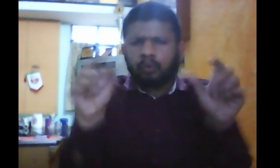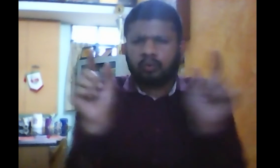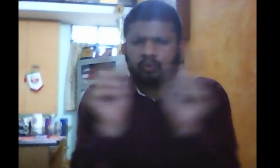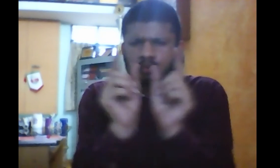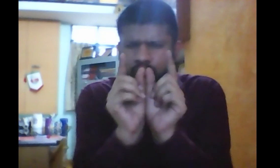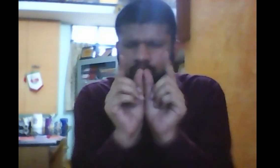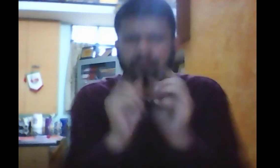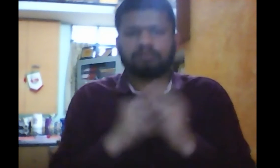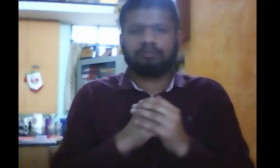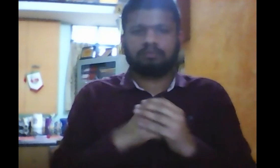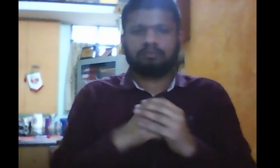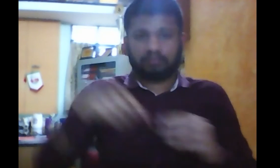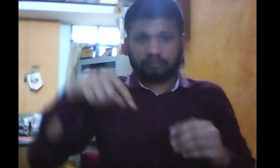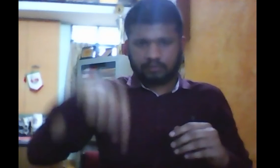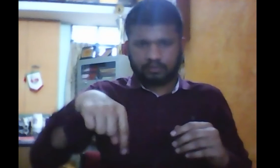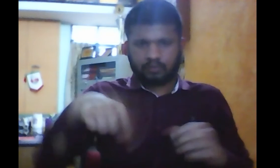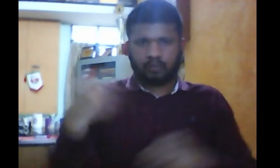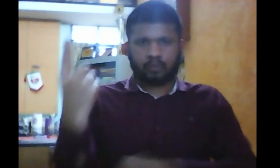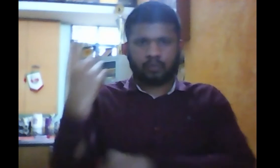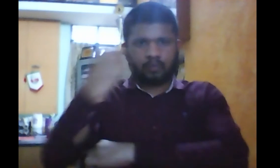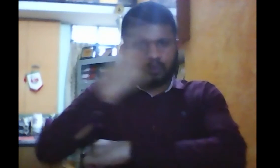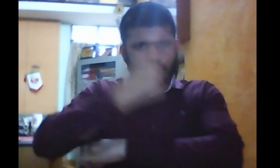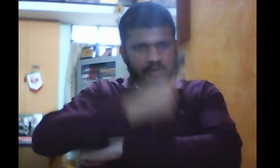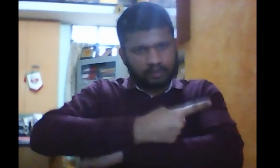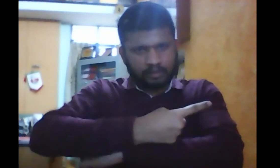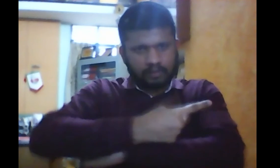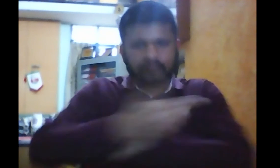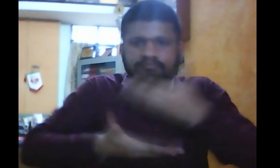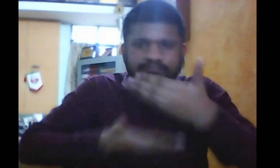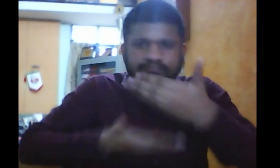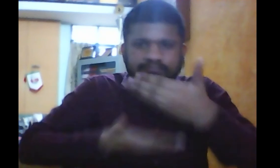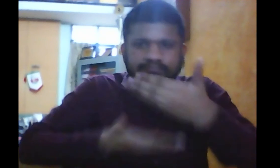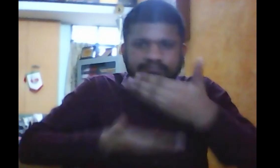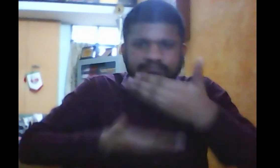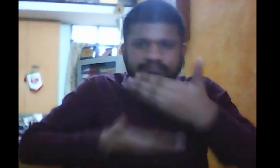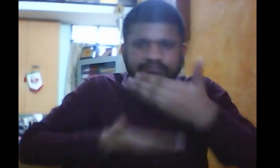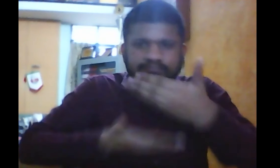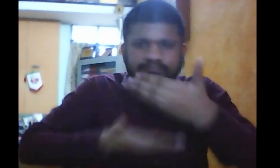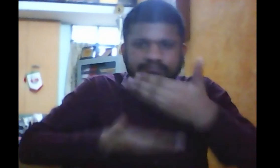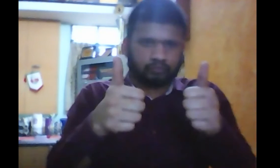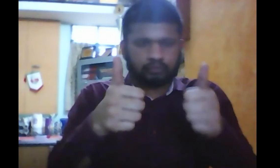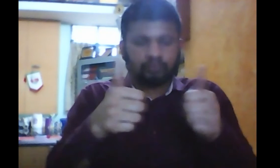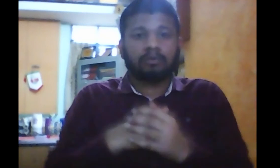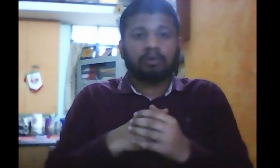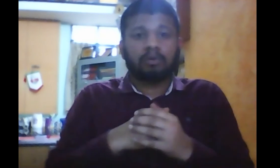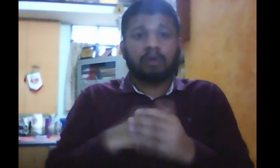So just a short information. Today we are learning the sign language, basic words. It's very